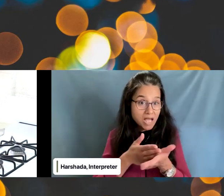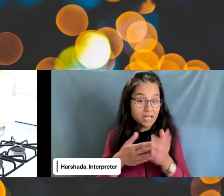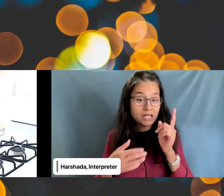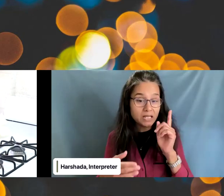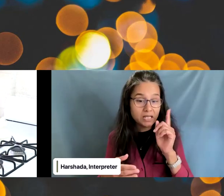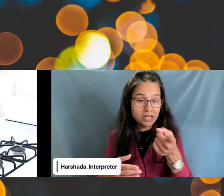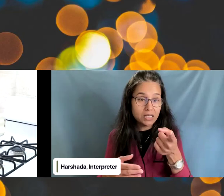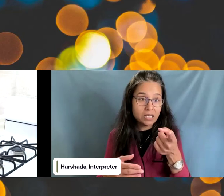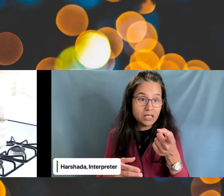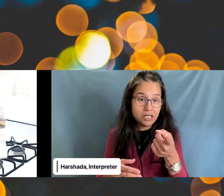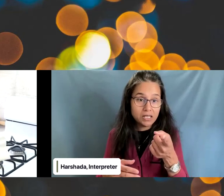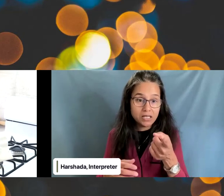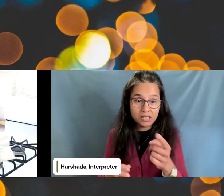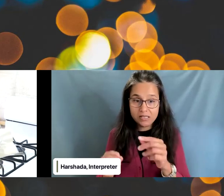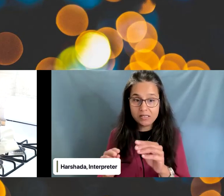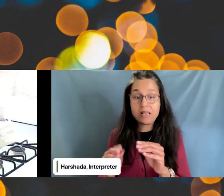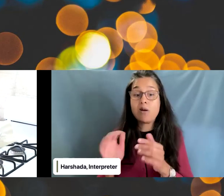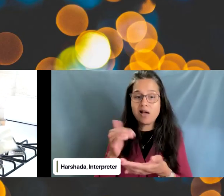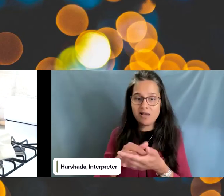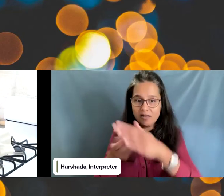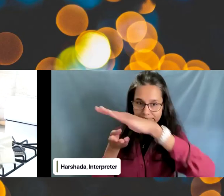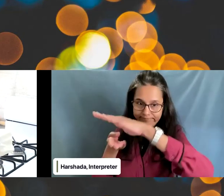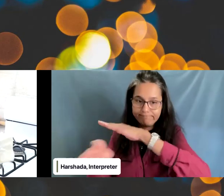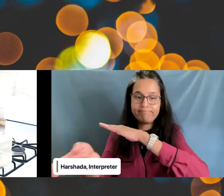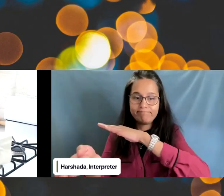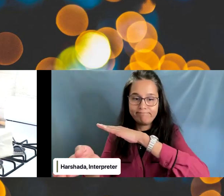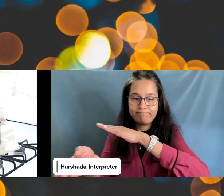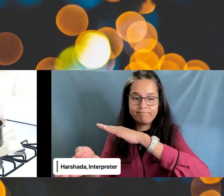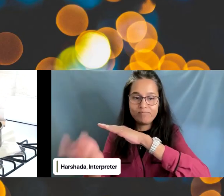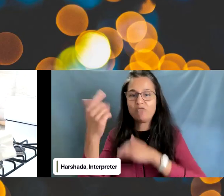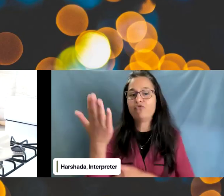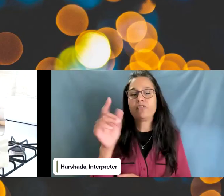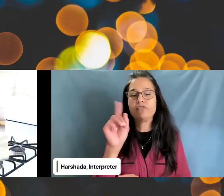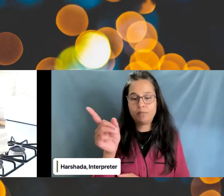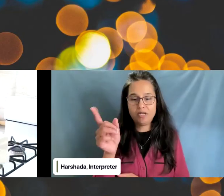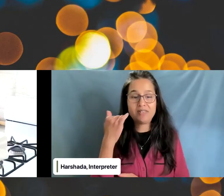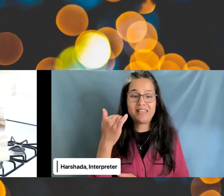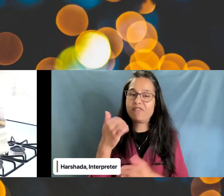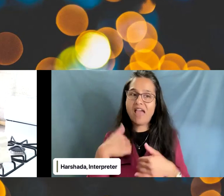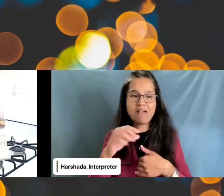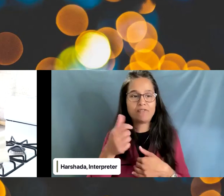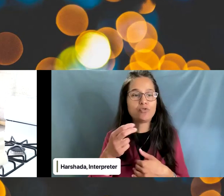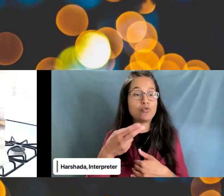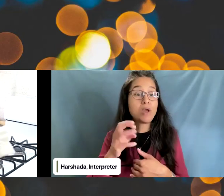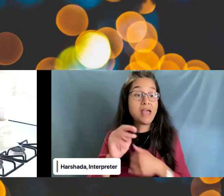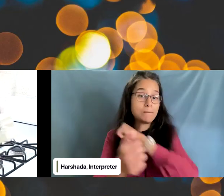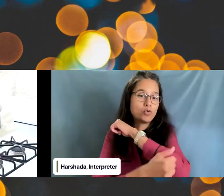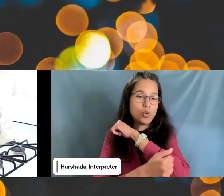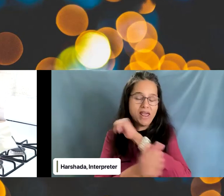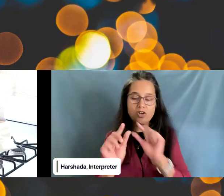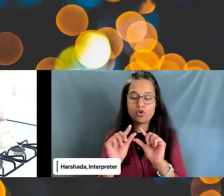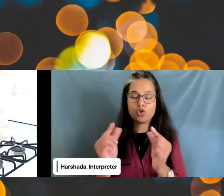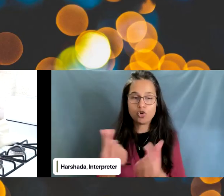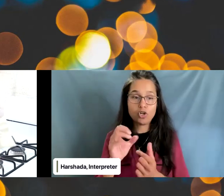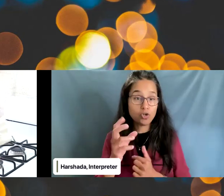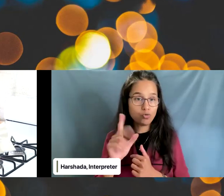put this in the oven for 15 minutes. Even if you have your graham cracker crust, this next step is the same for everybody. Put this in